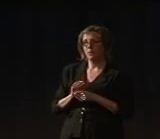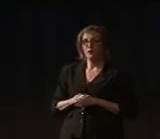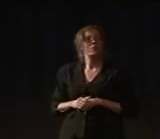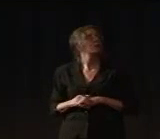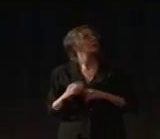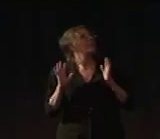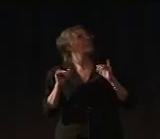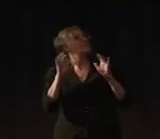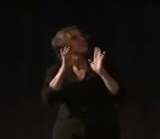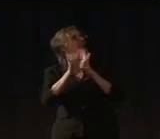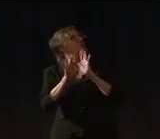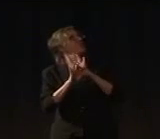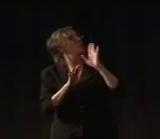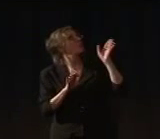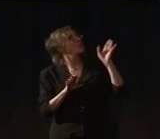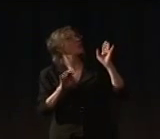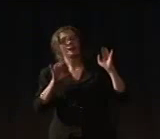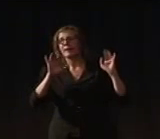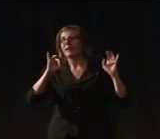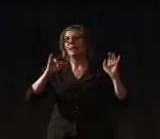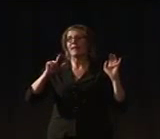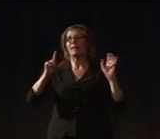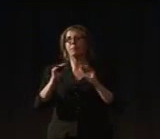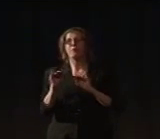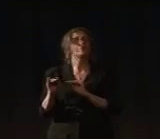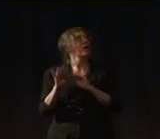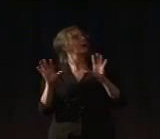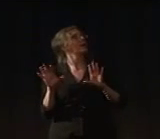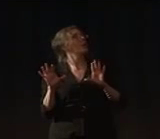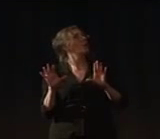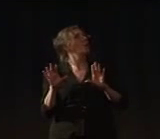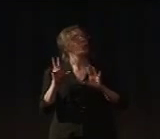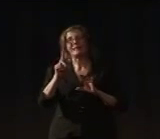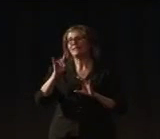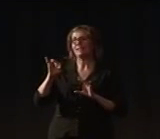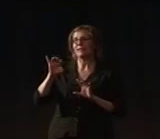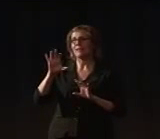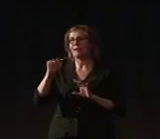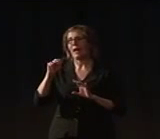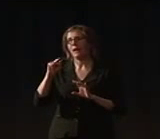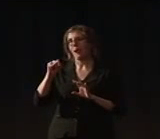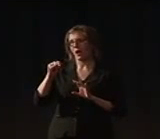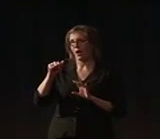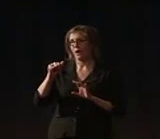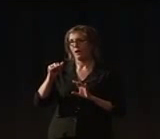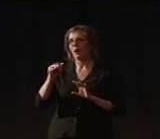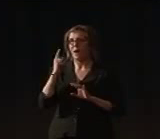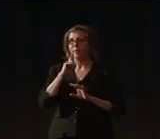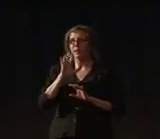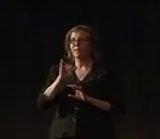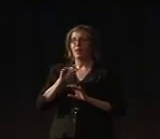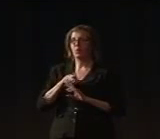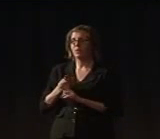here, miracolo di Cana, and I'm sure the miracolo di Cana will go straight to the heart of Tomaso,